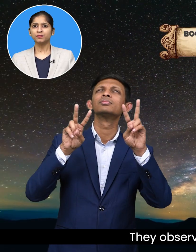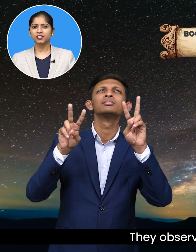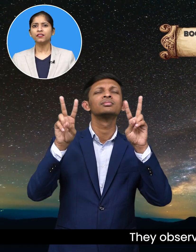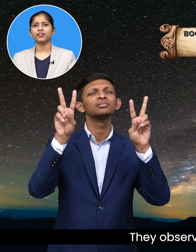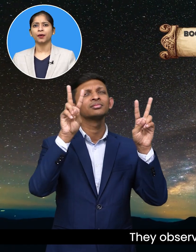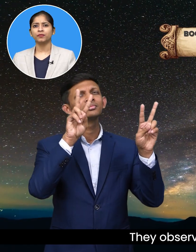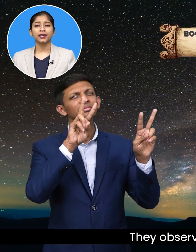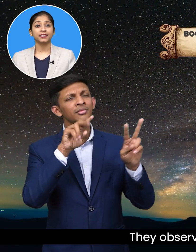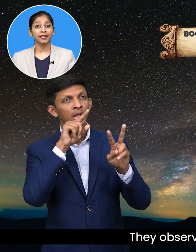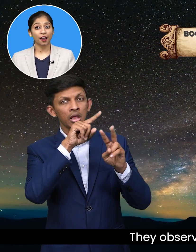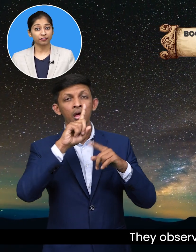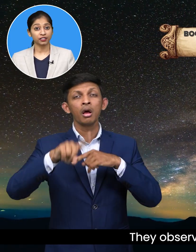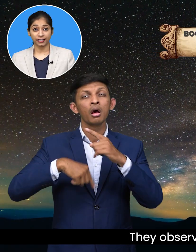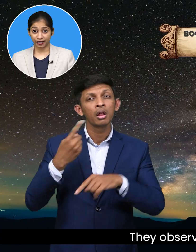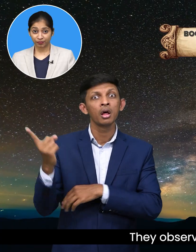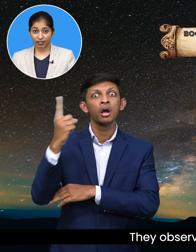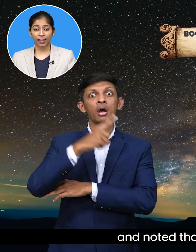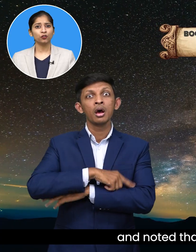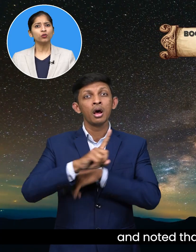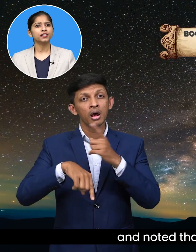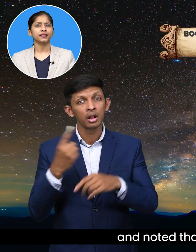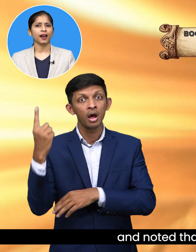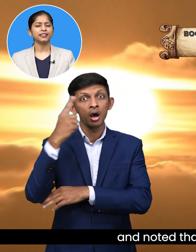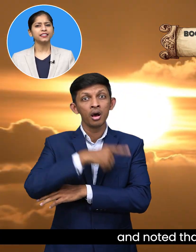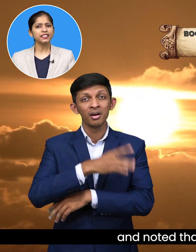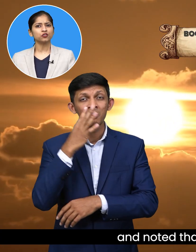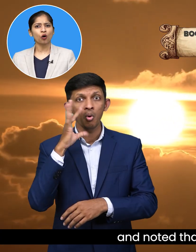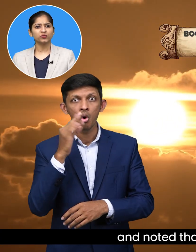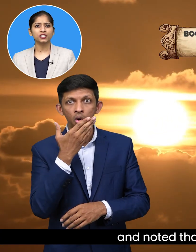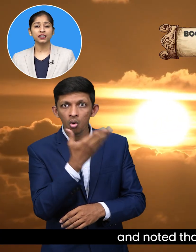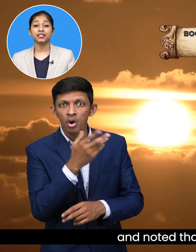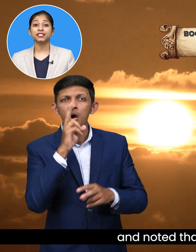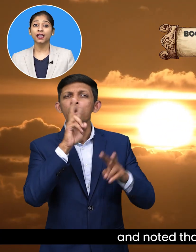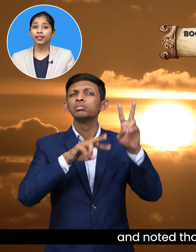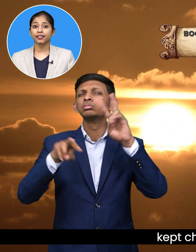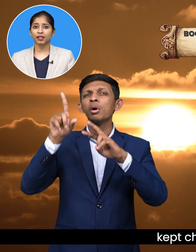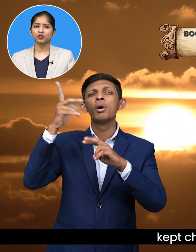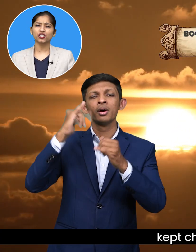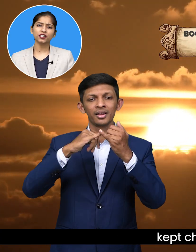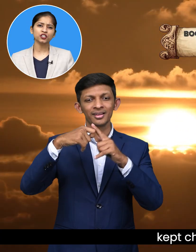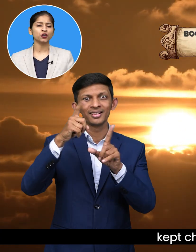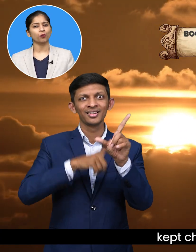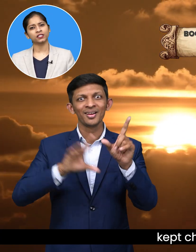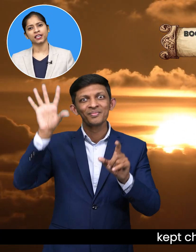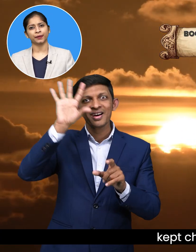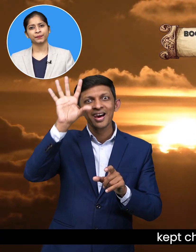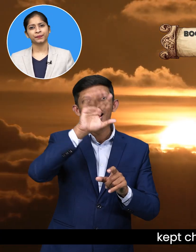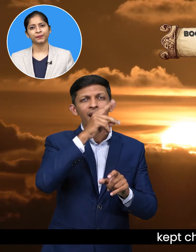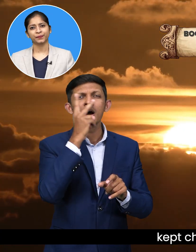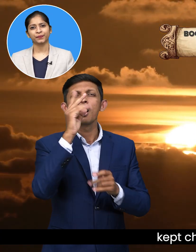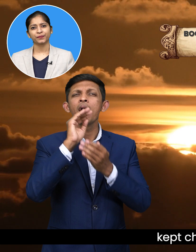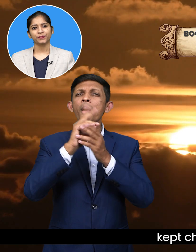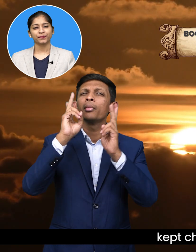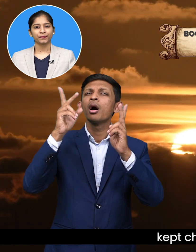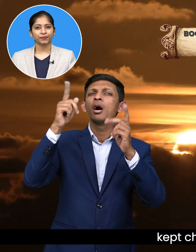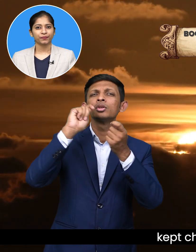They observed them day after day and noted that these objects in the sky kept changing over time.